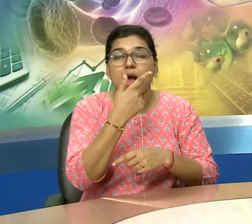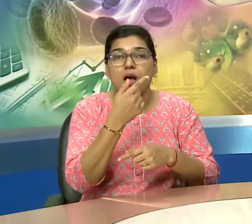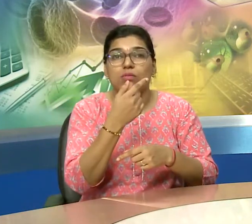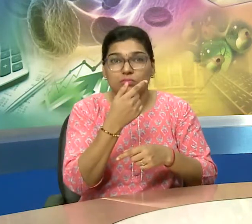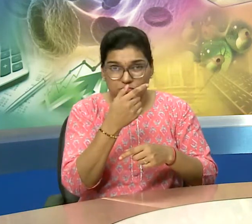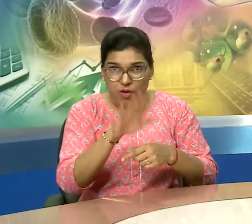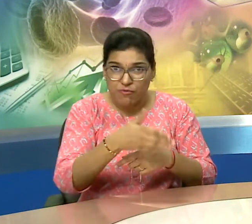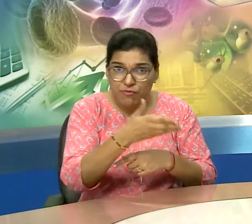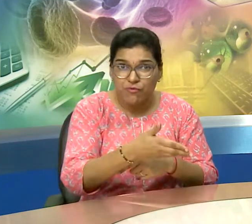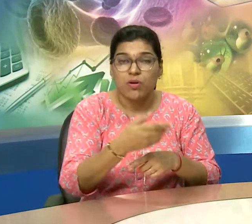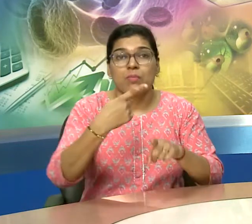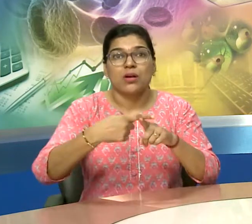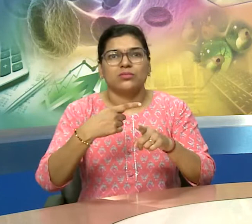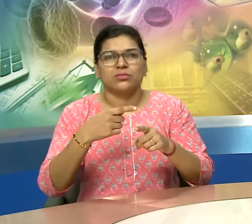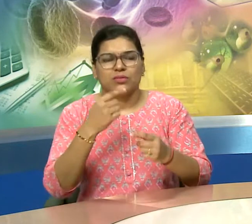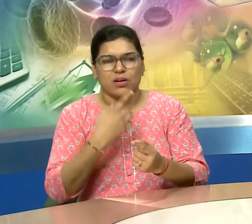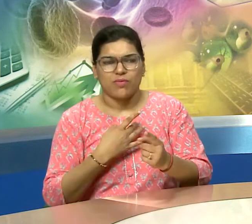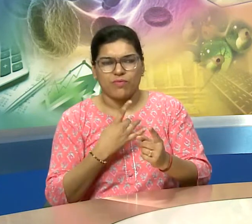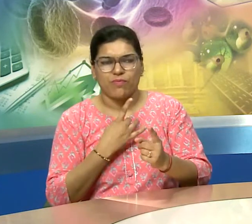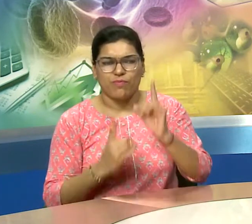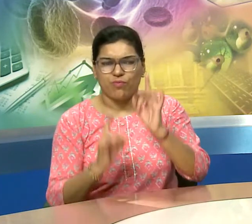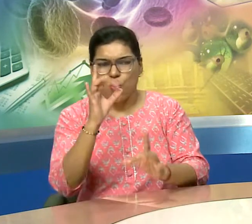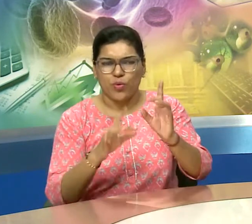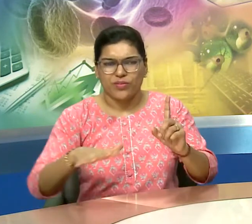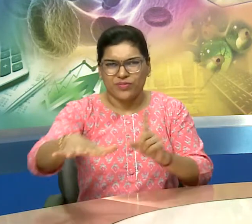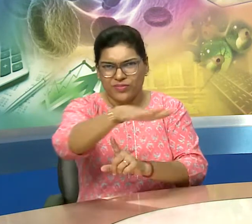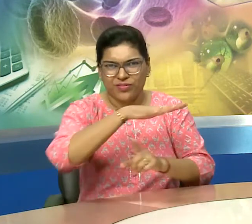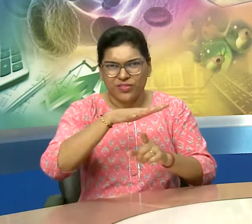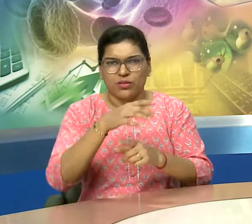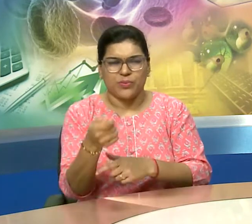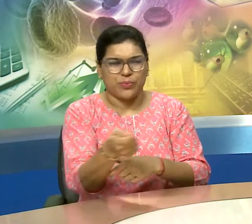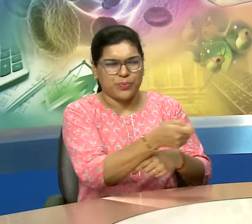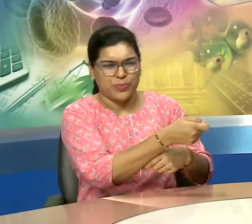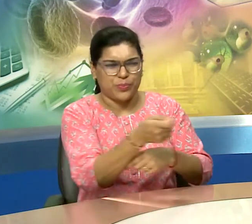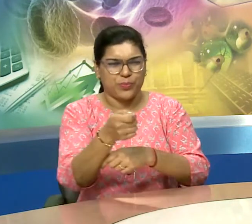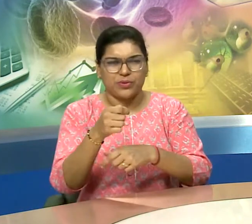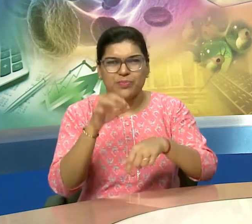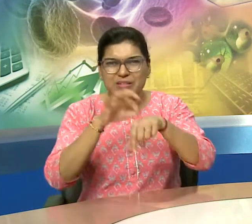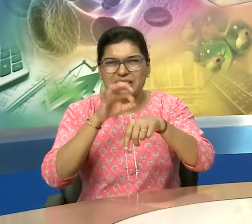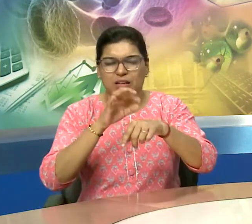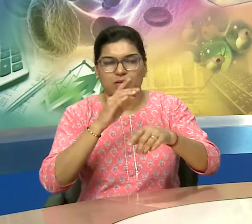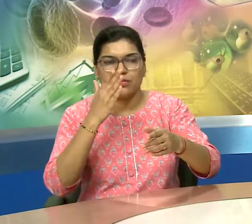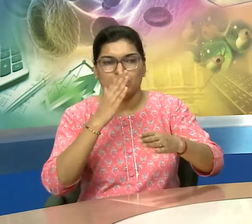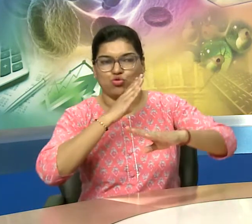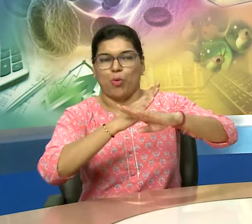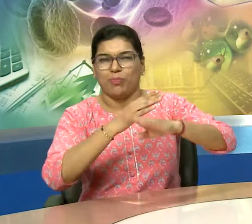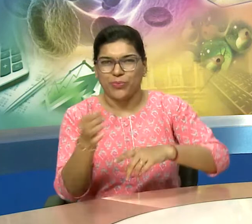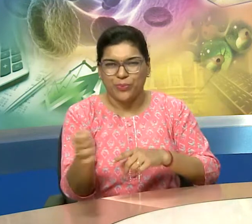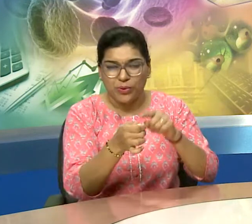fields. They have polluted rivers and also the other water bodies which